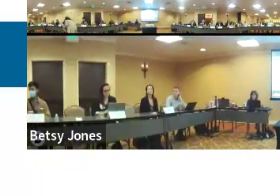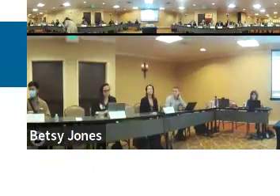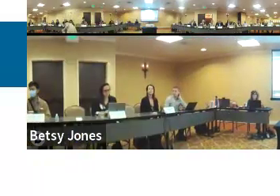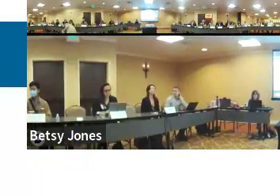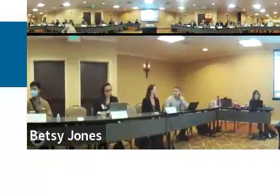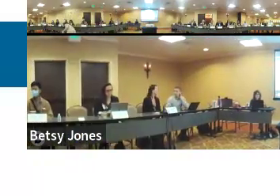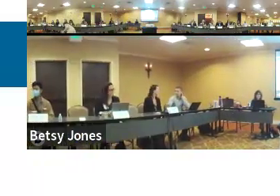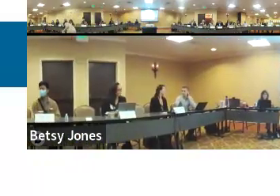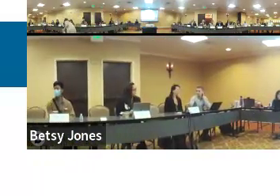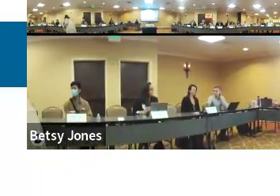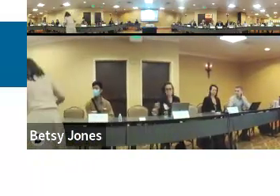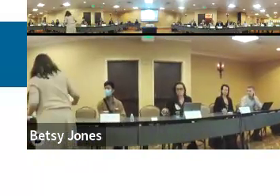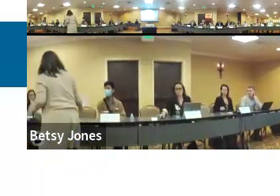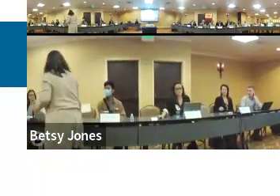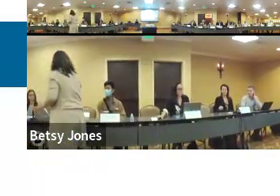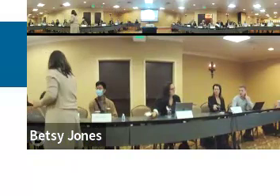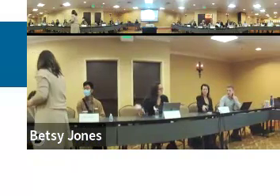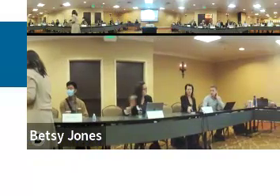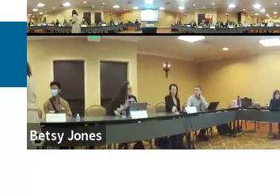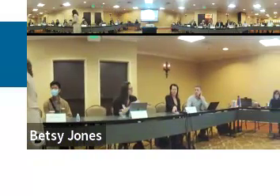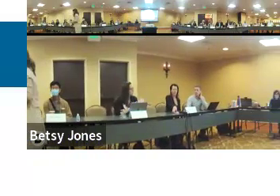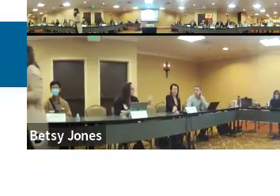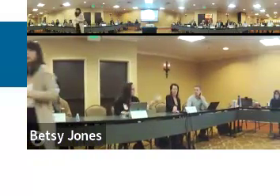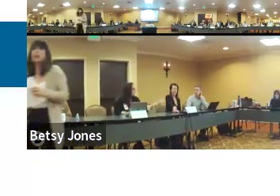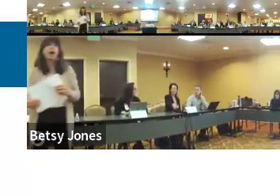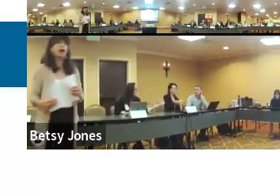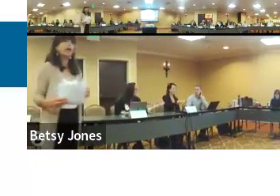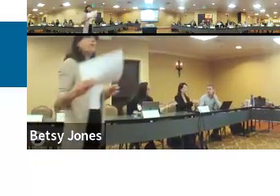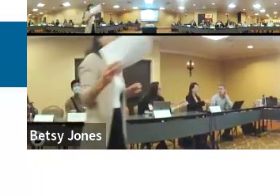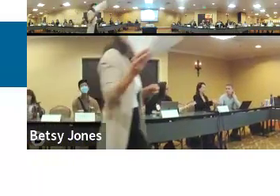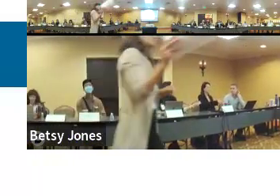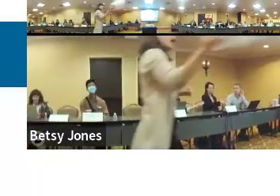Wi-Fi. There's also scholarships on your table. Yeah.